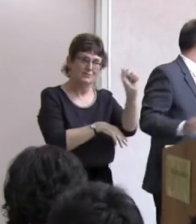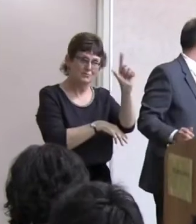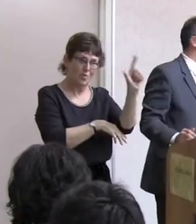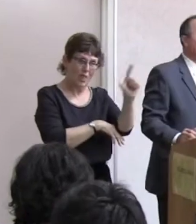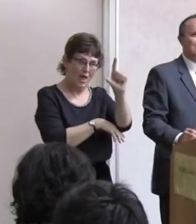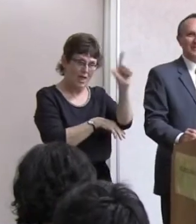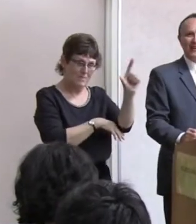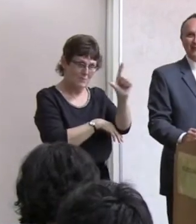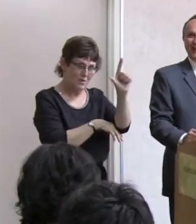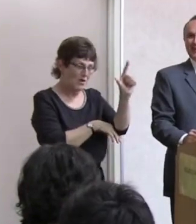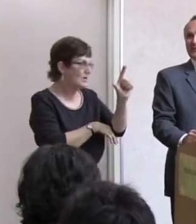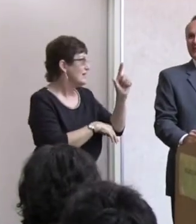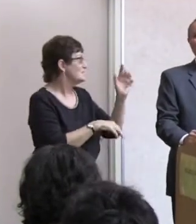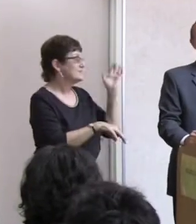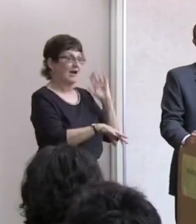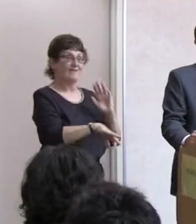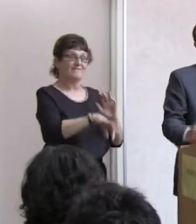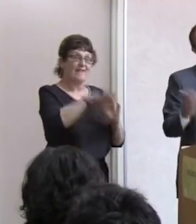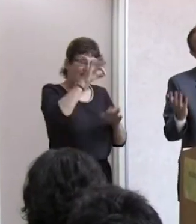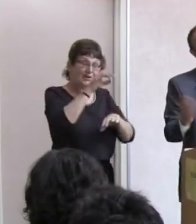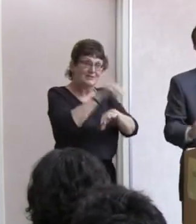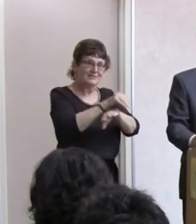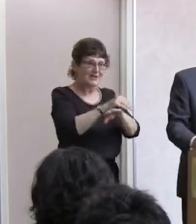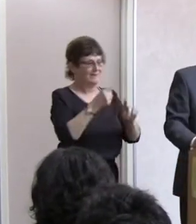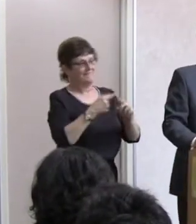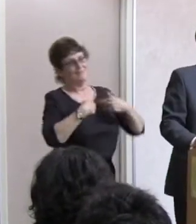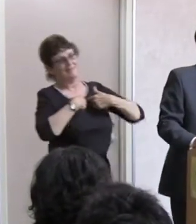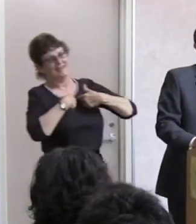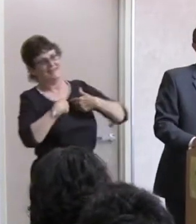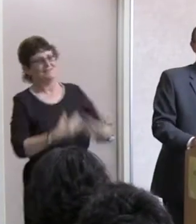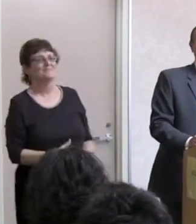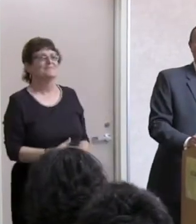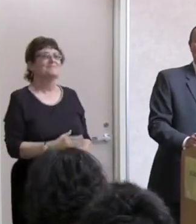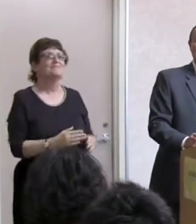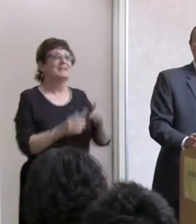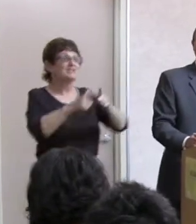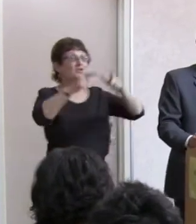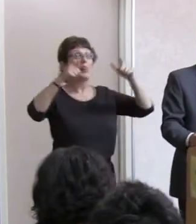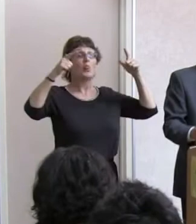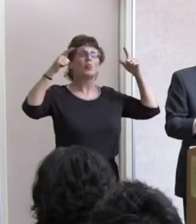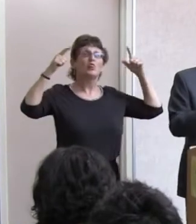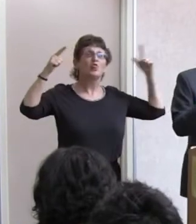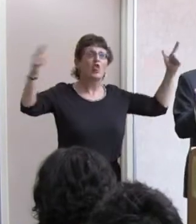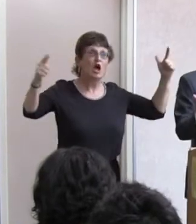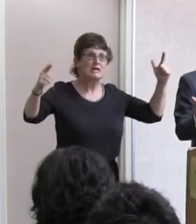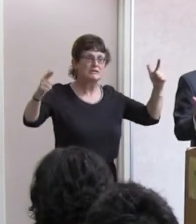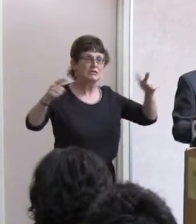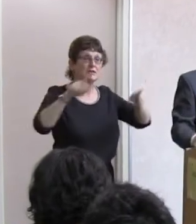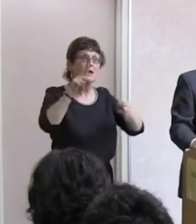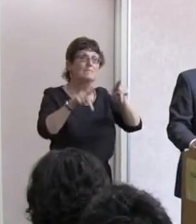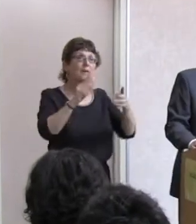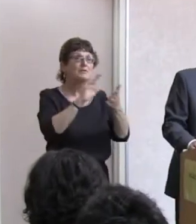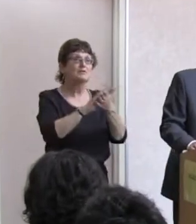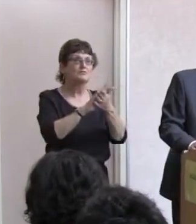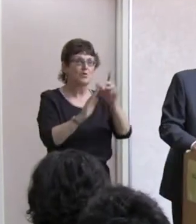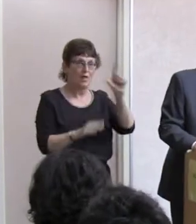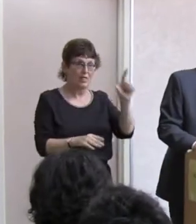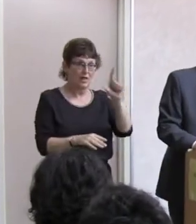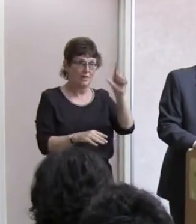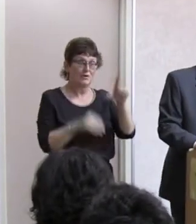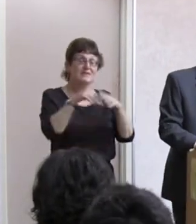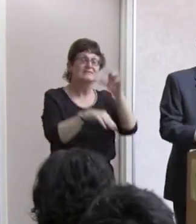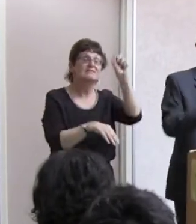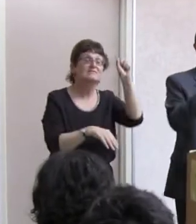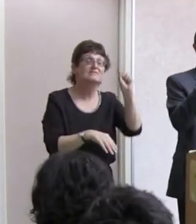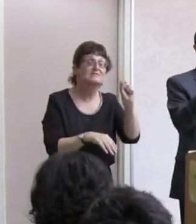Library, which I found out tonight from Mrs. Cannon, that is the largest public school library in Southern California,